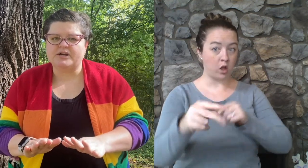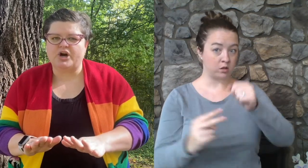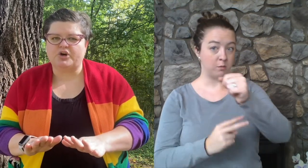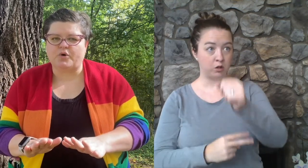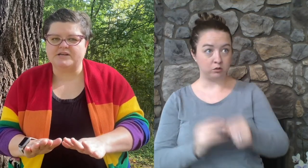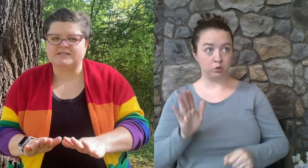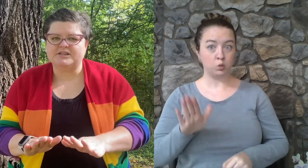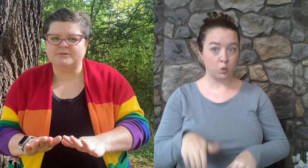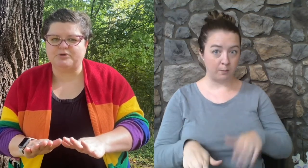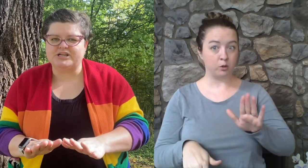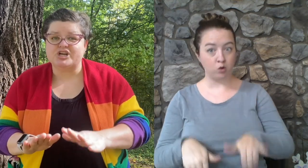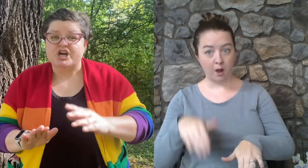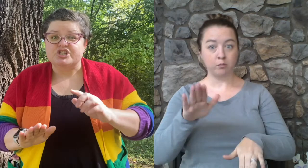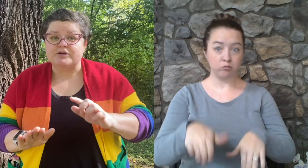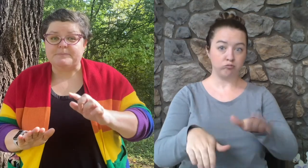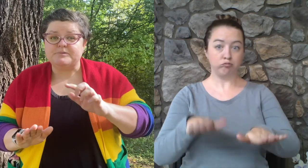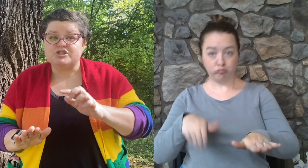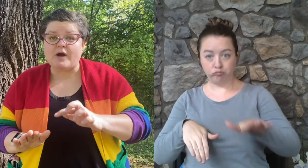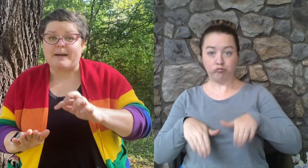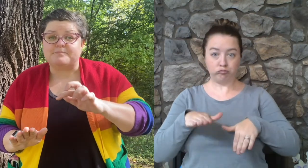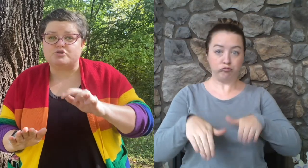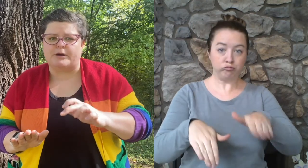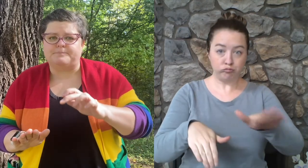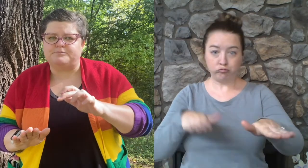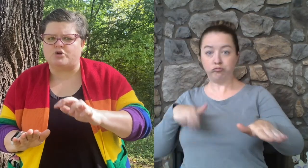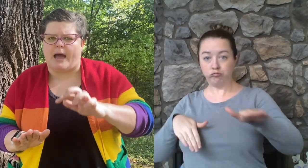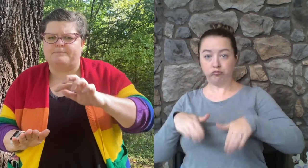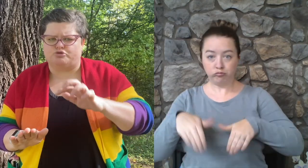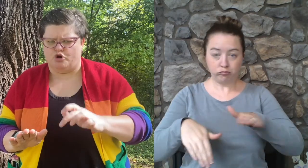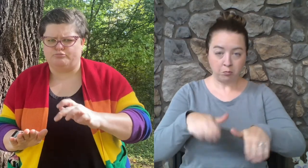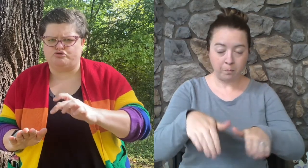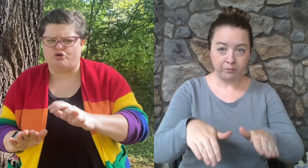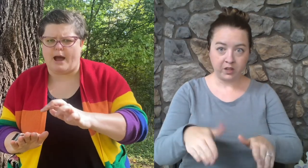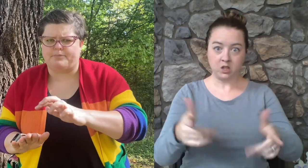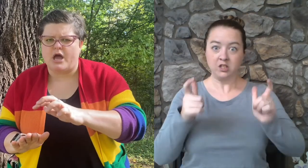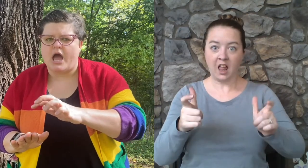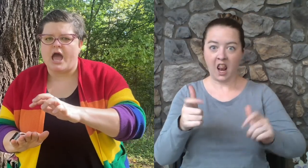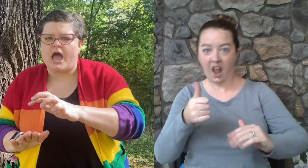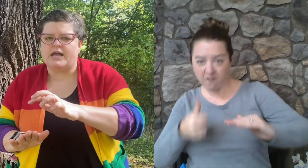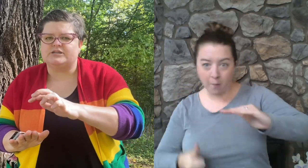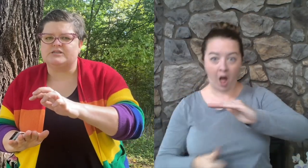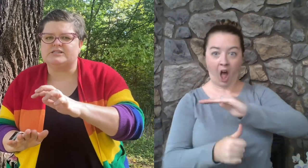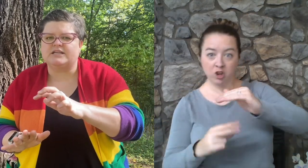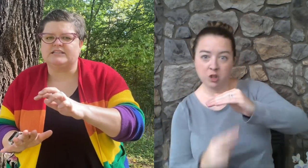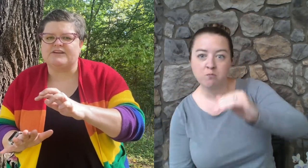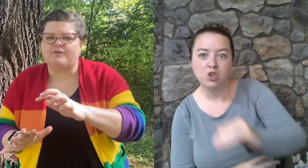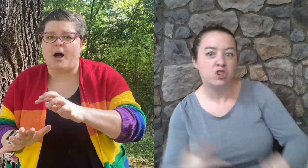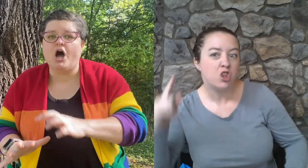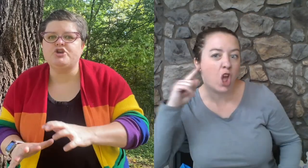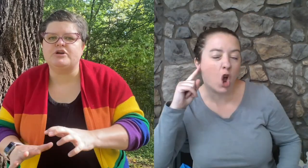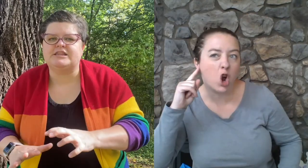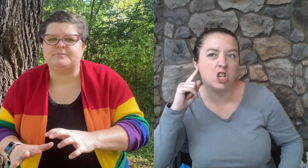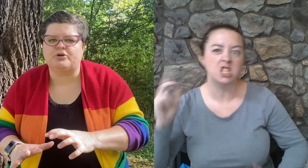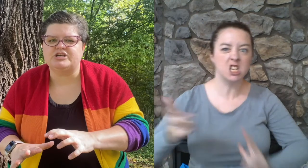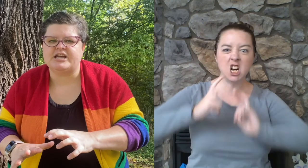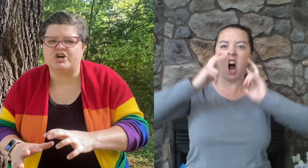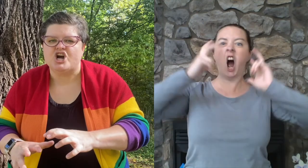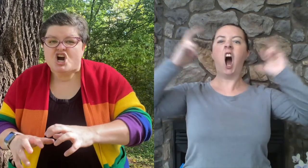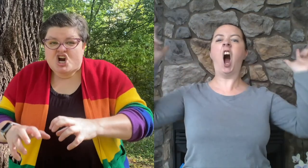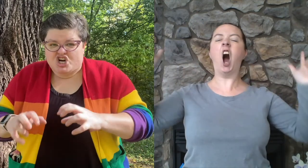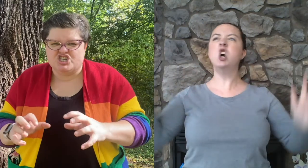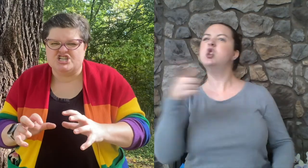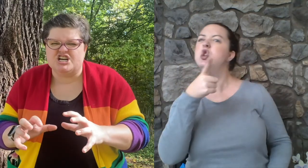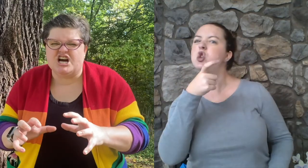going across the bridge. Trip, trap, trip, trap, trip, trap, until suddenly from underneath the bridge they